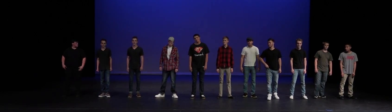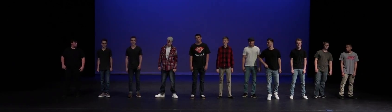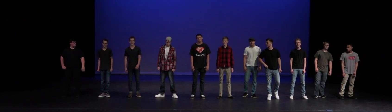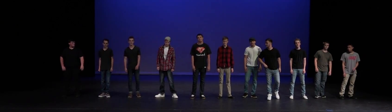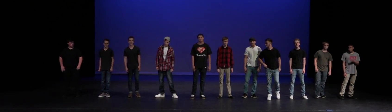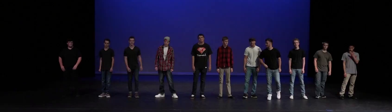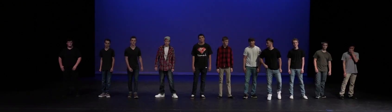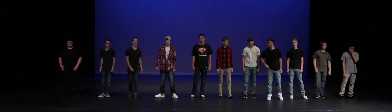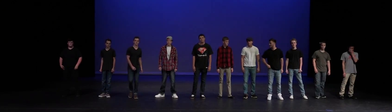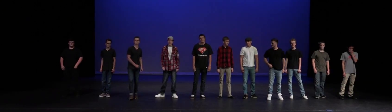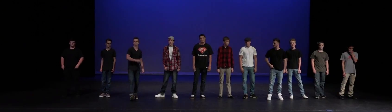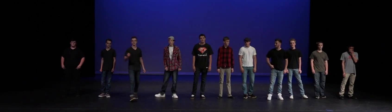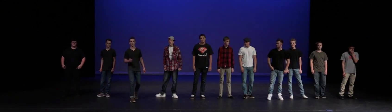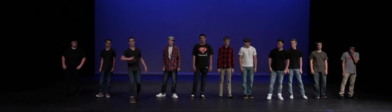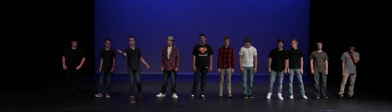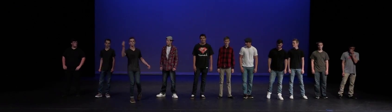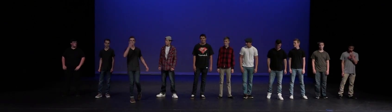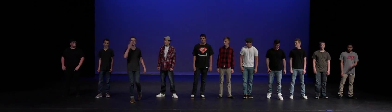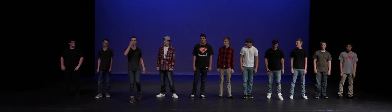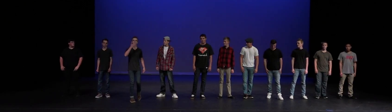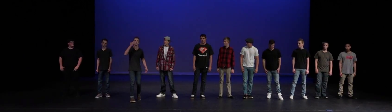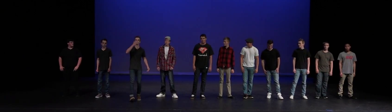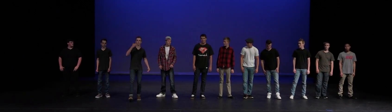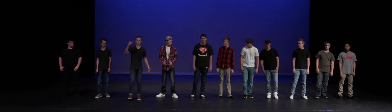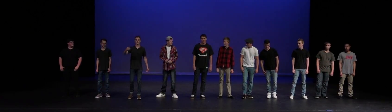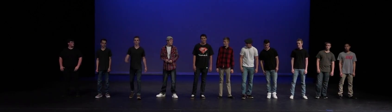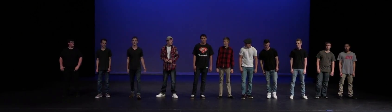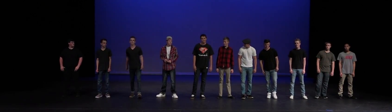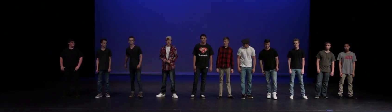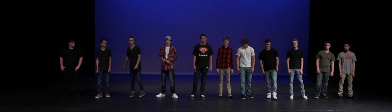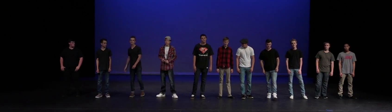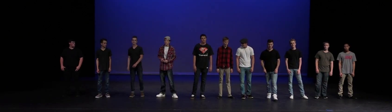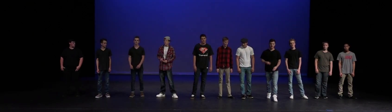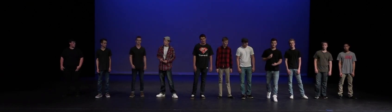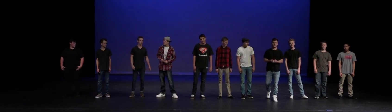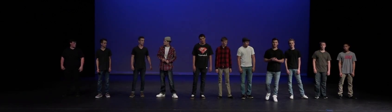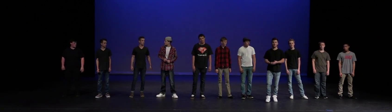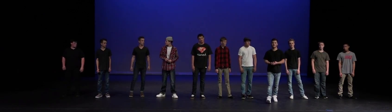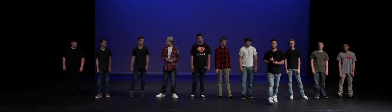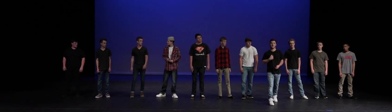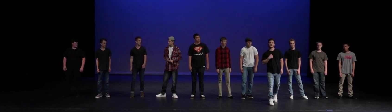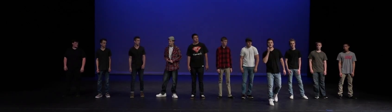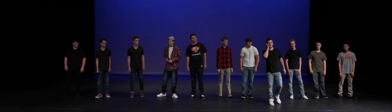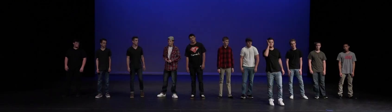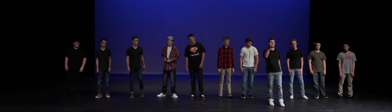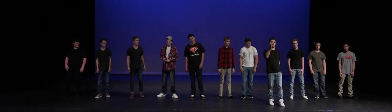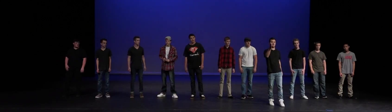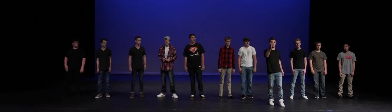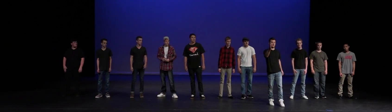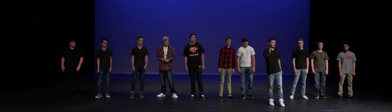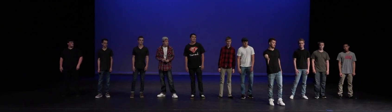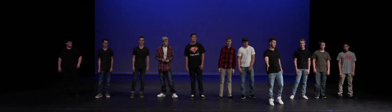To your elbow, throw the block on mine.